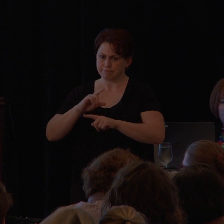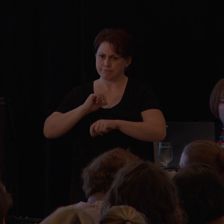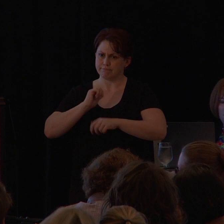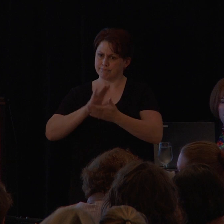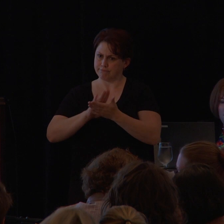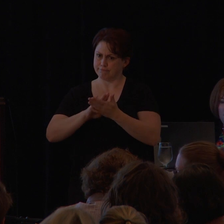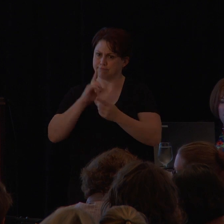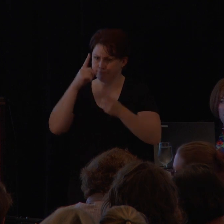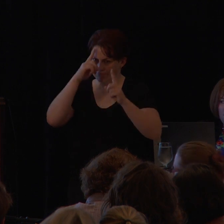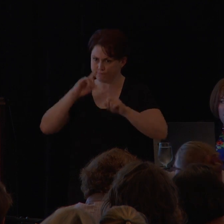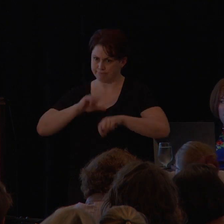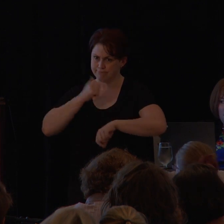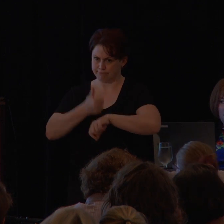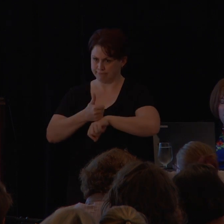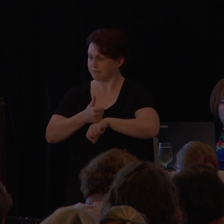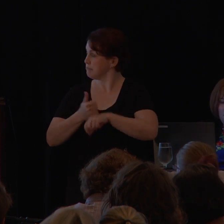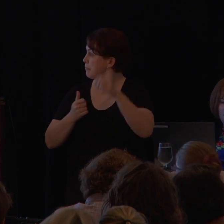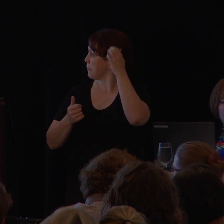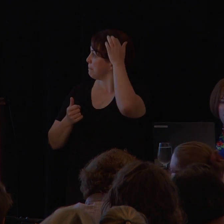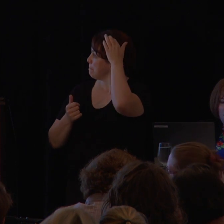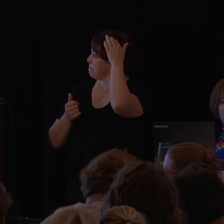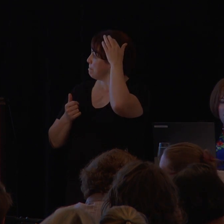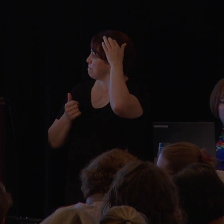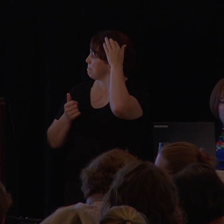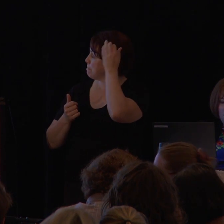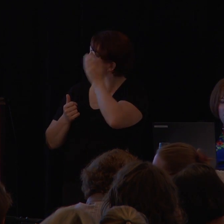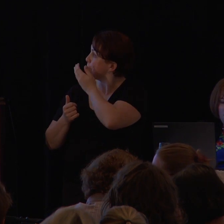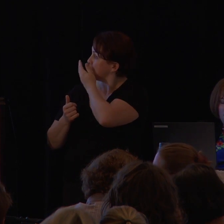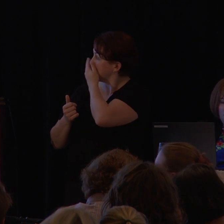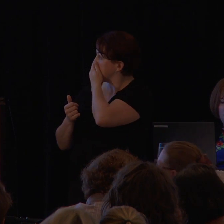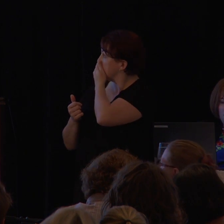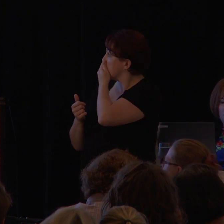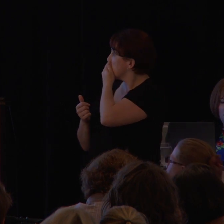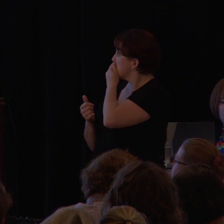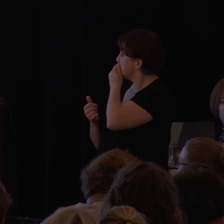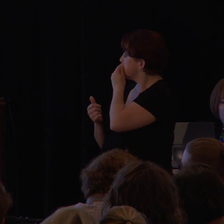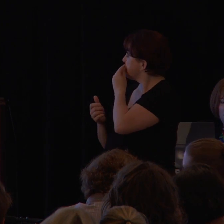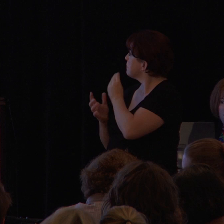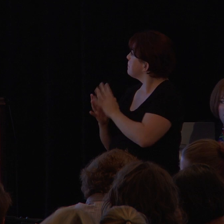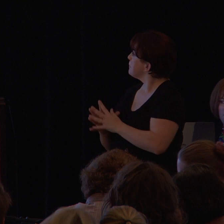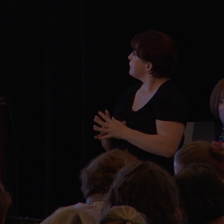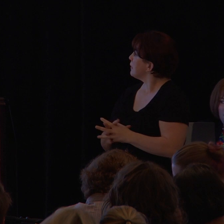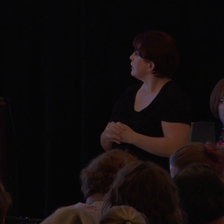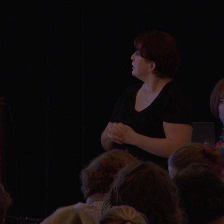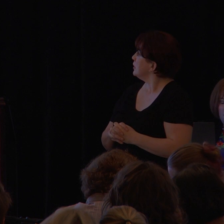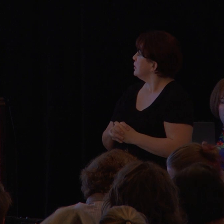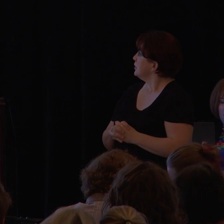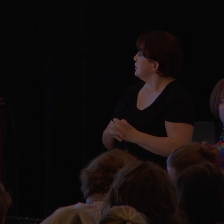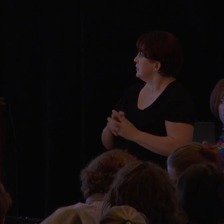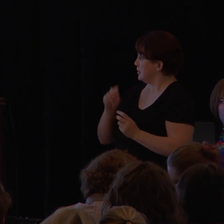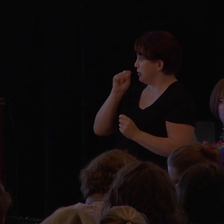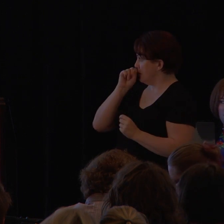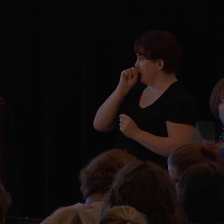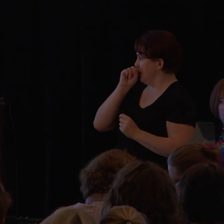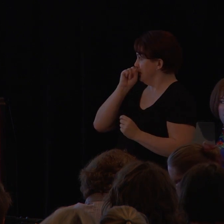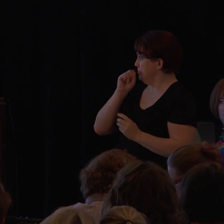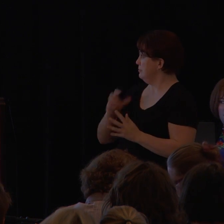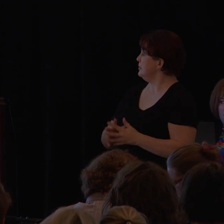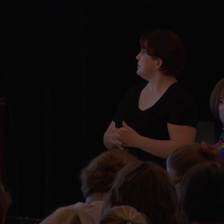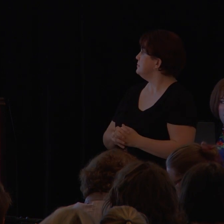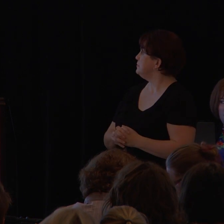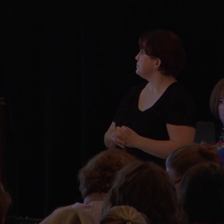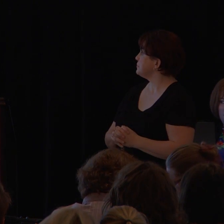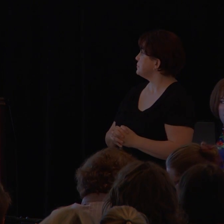bullying. Recognizing this, the next point on equality and diversity is one of the recommendations was to have